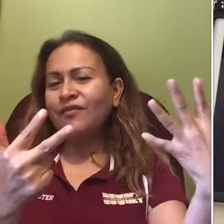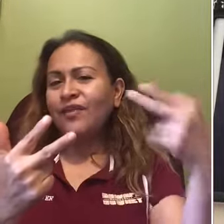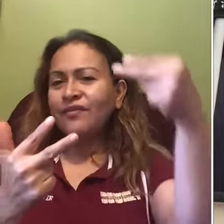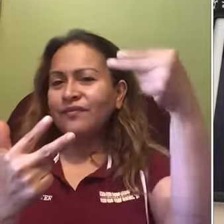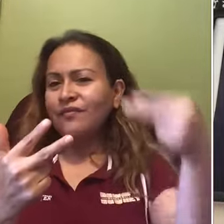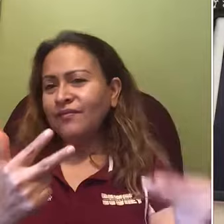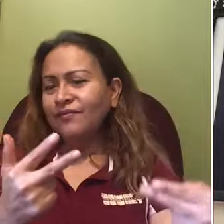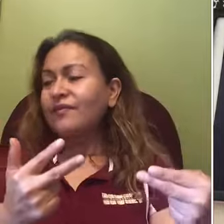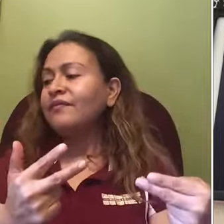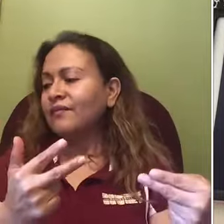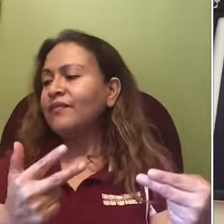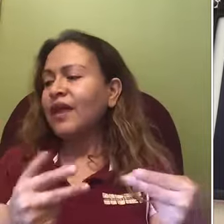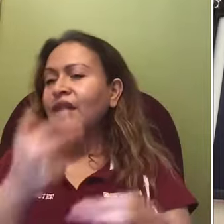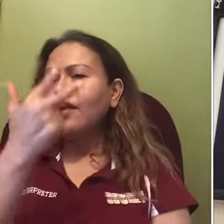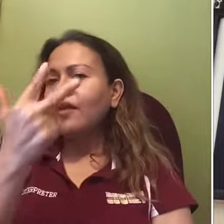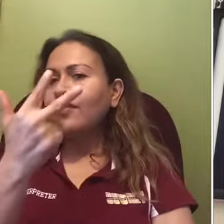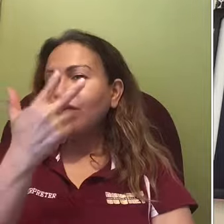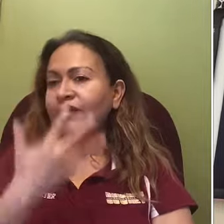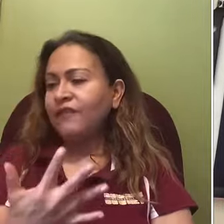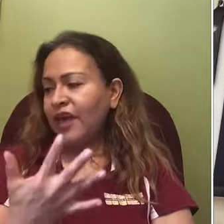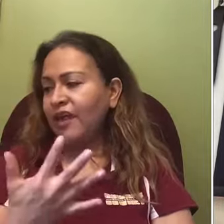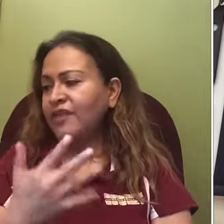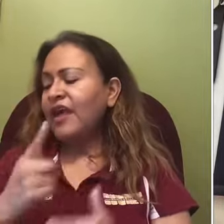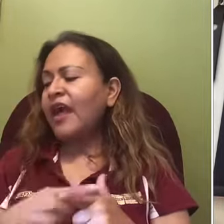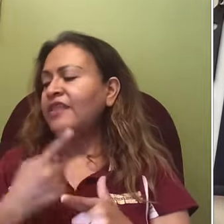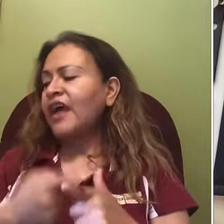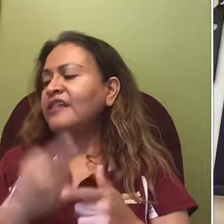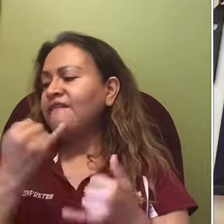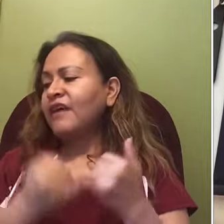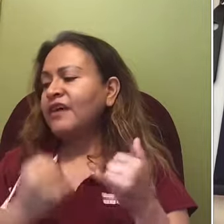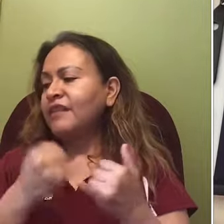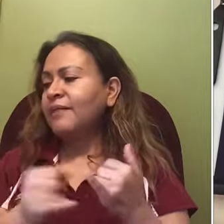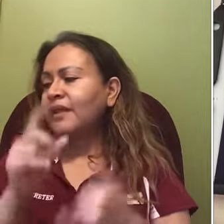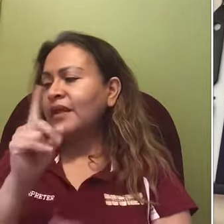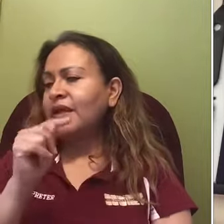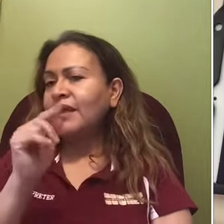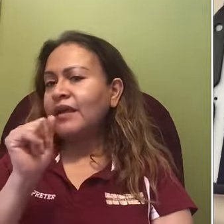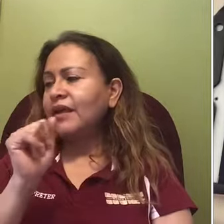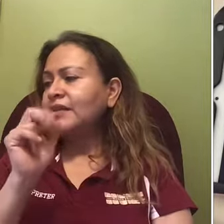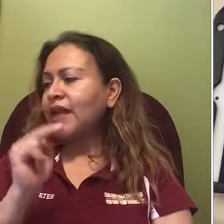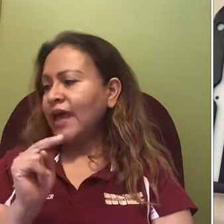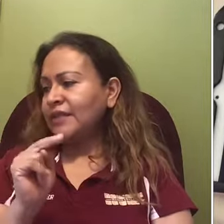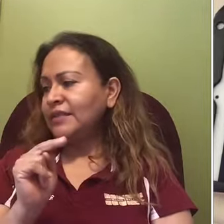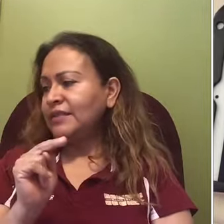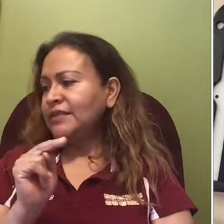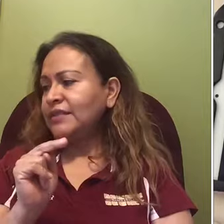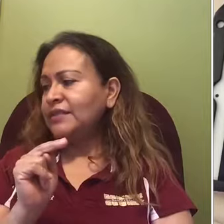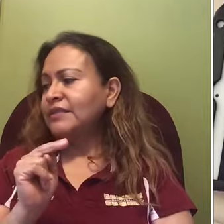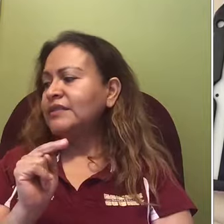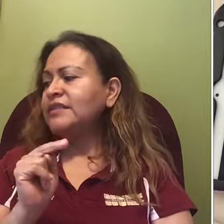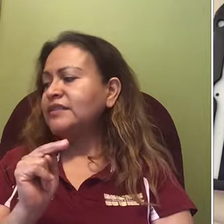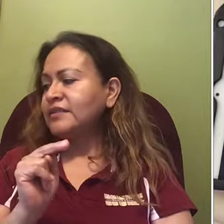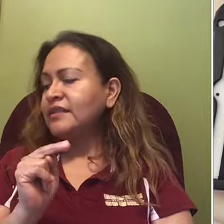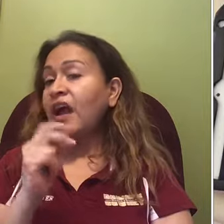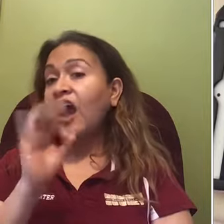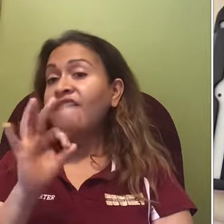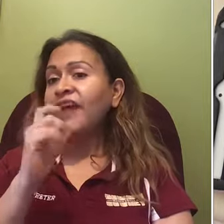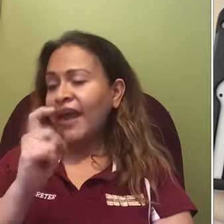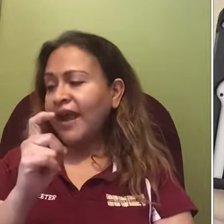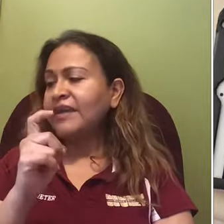hypotenuse is 5. And then finally, the tangent. We want to figure out the tangent of